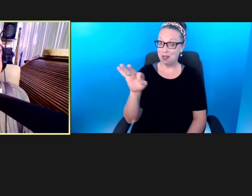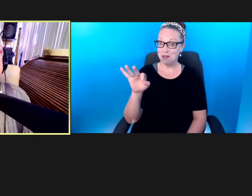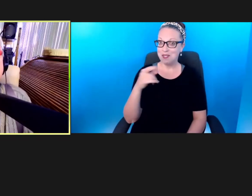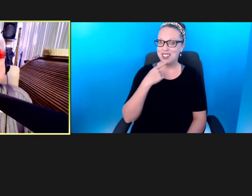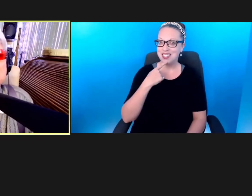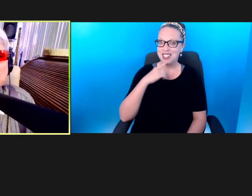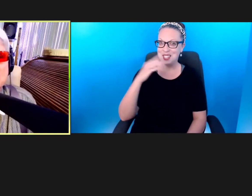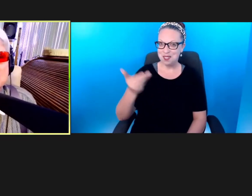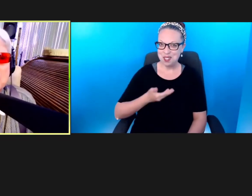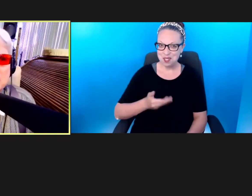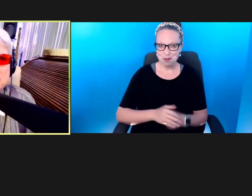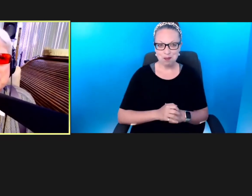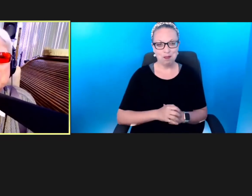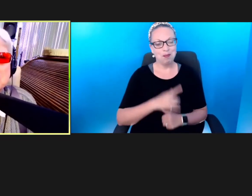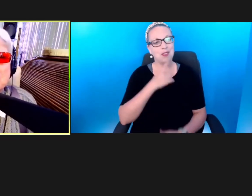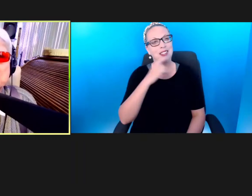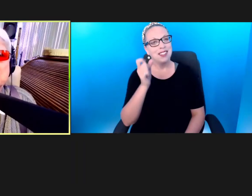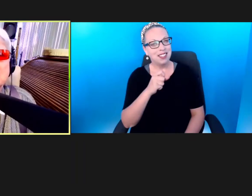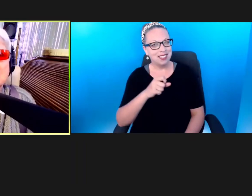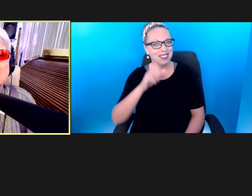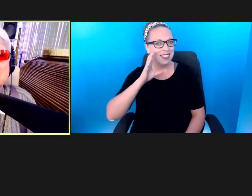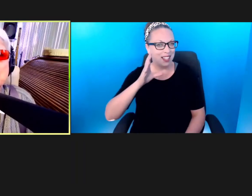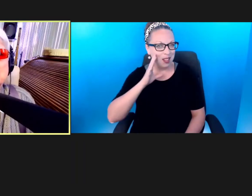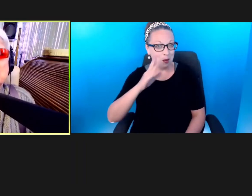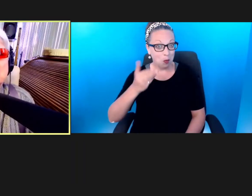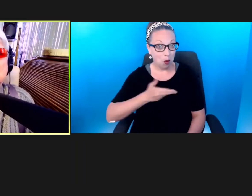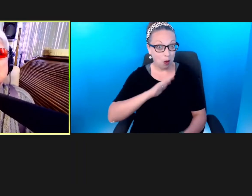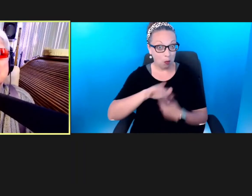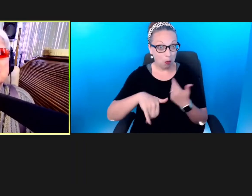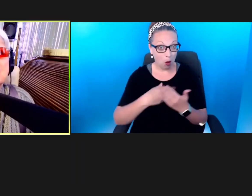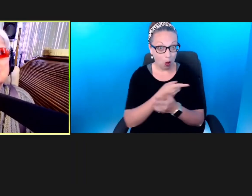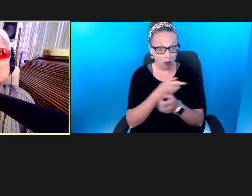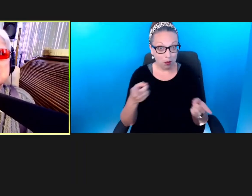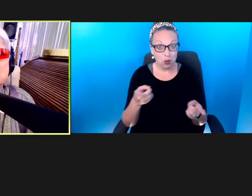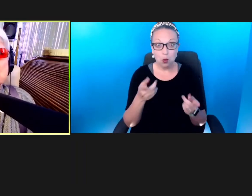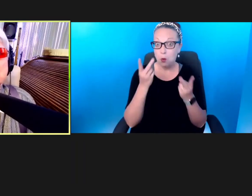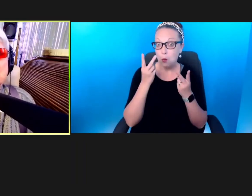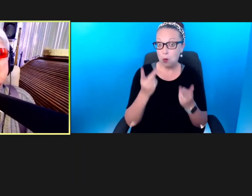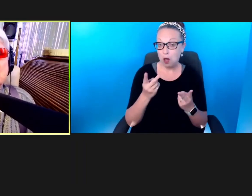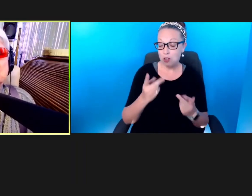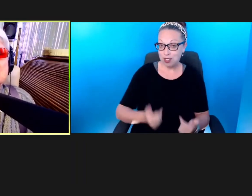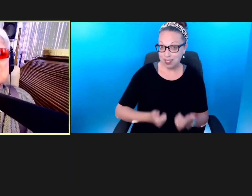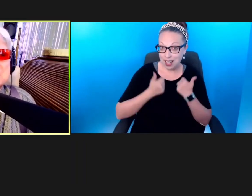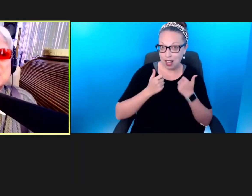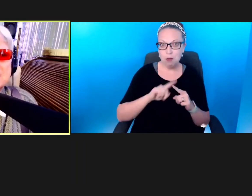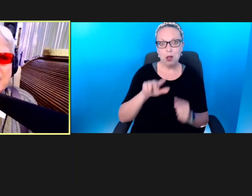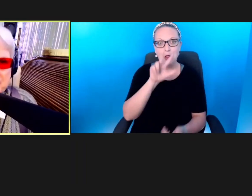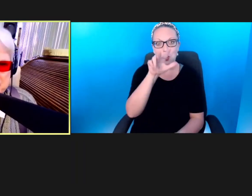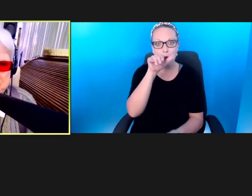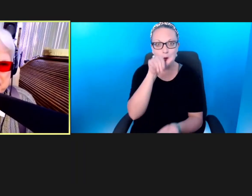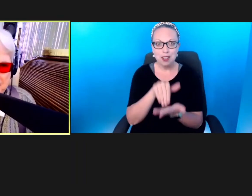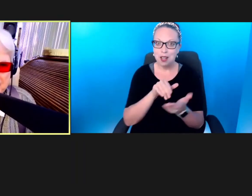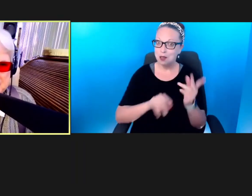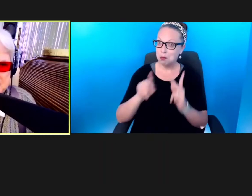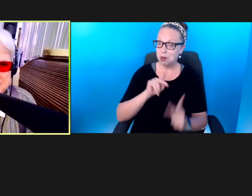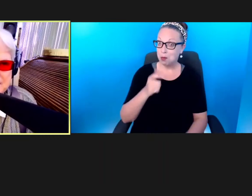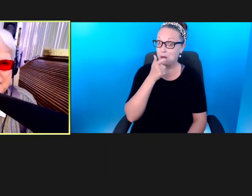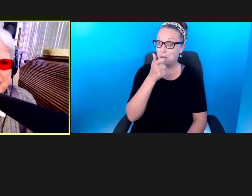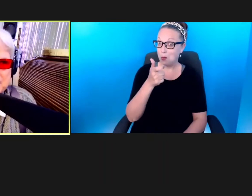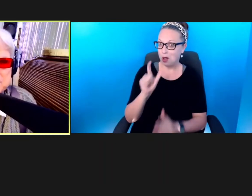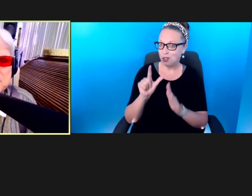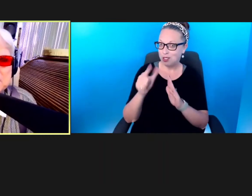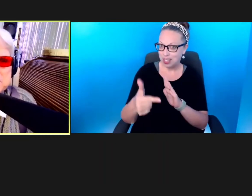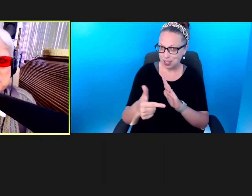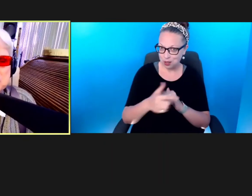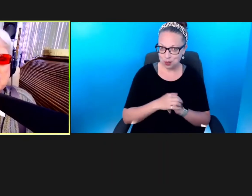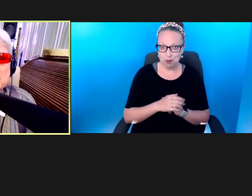And indeed, not only welcome all of you who are watching live, but for the 3,000 people that catch this after the fact.